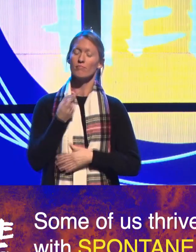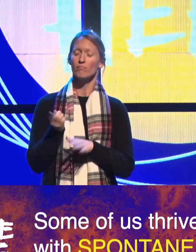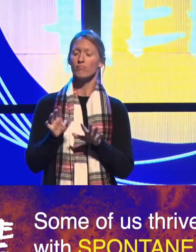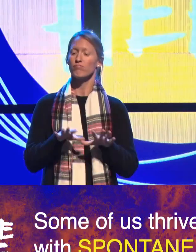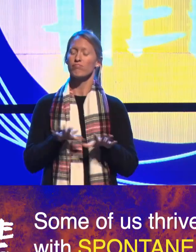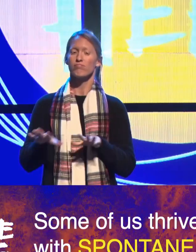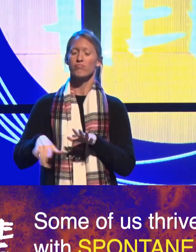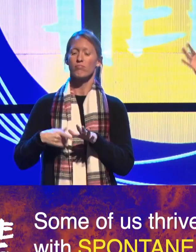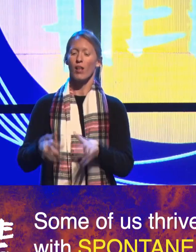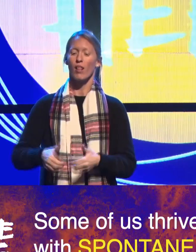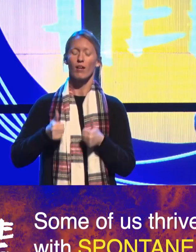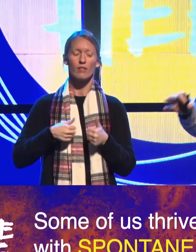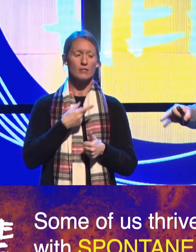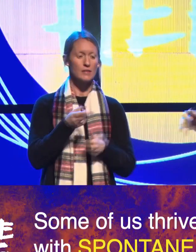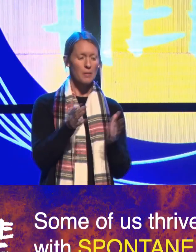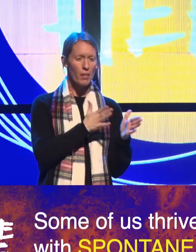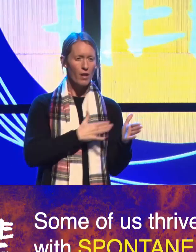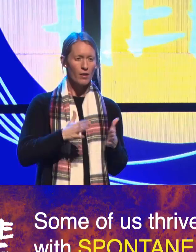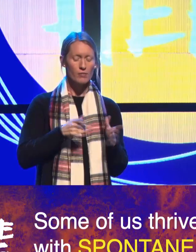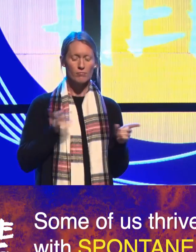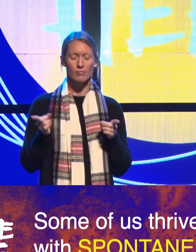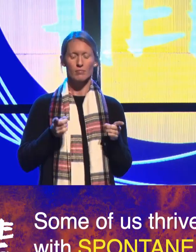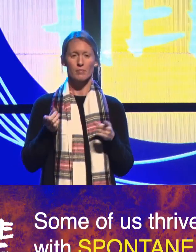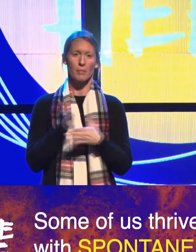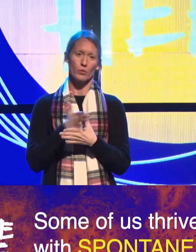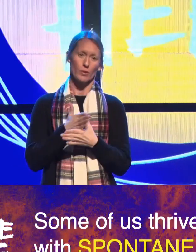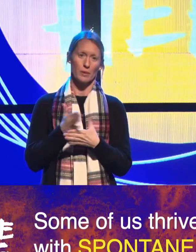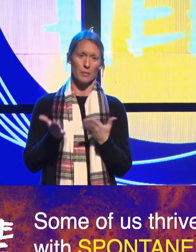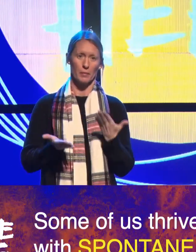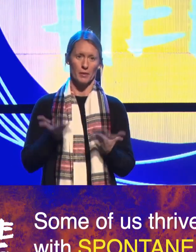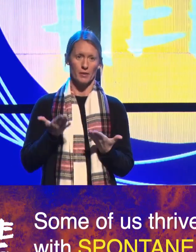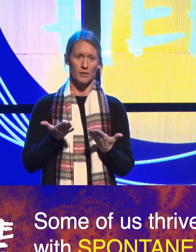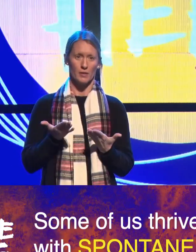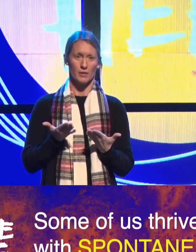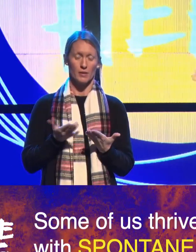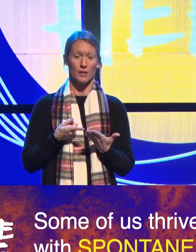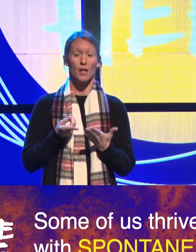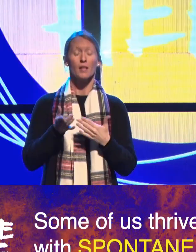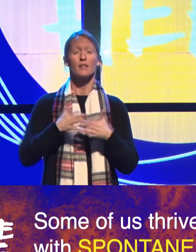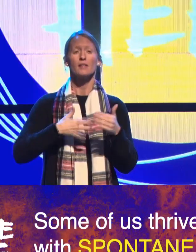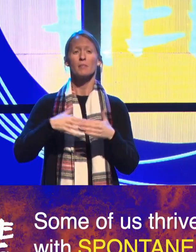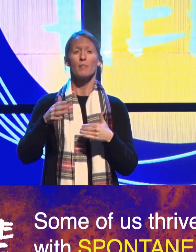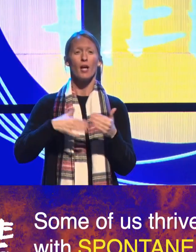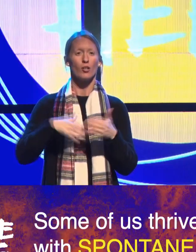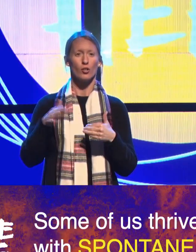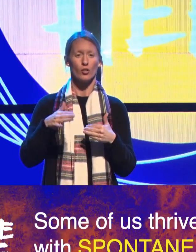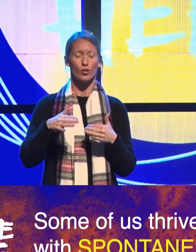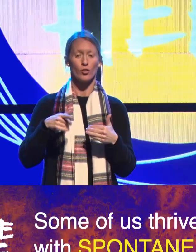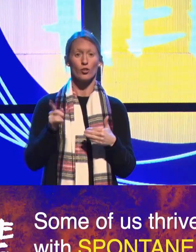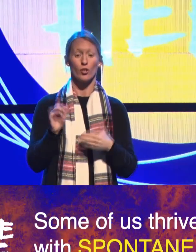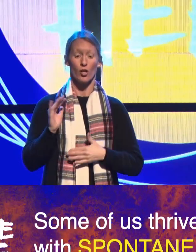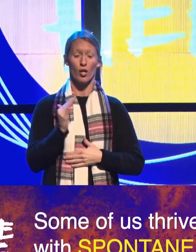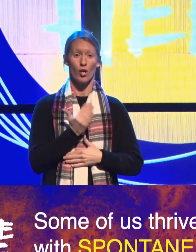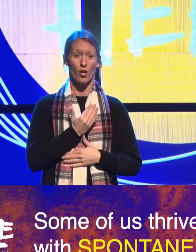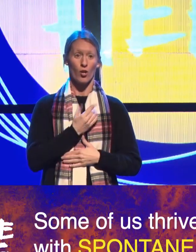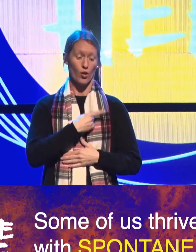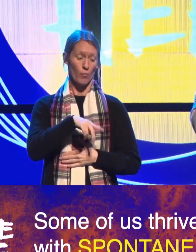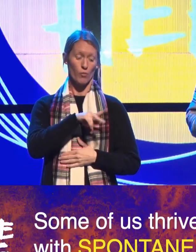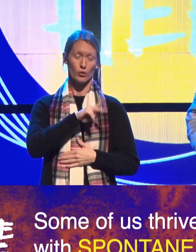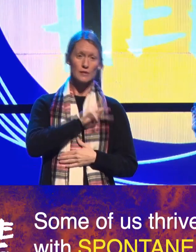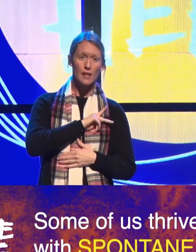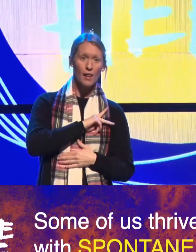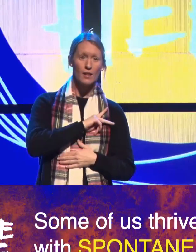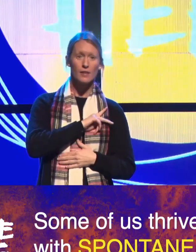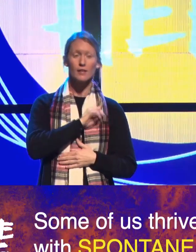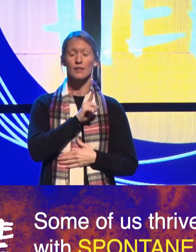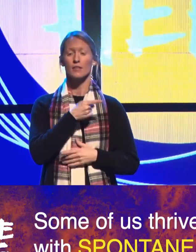like plan it out. We find ourselves in between. Now, here's the thing. Regardless of our personality, regardless